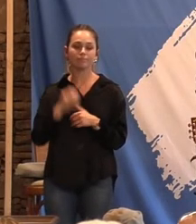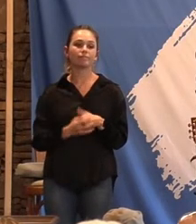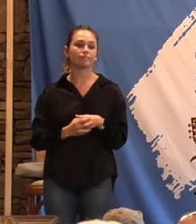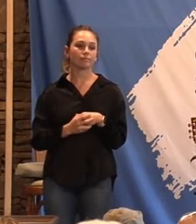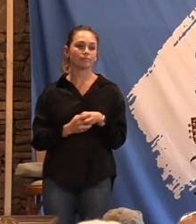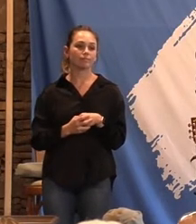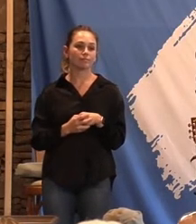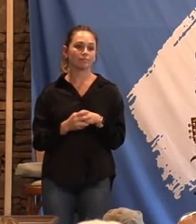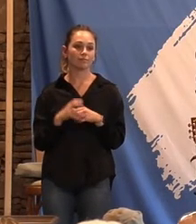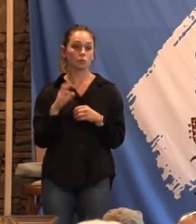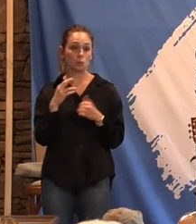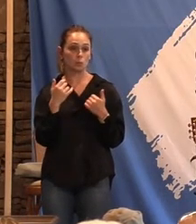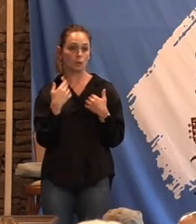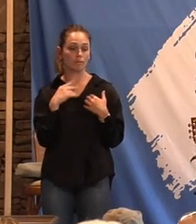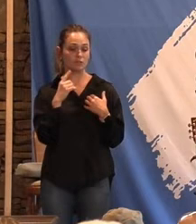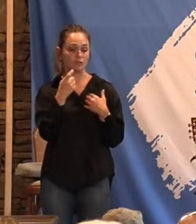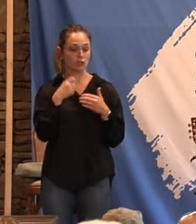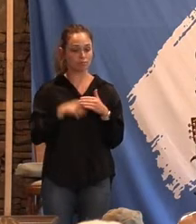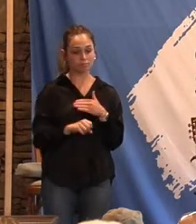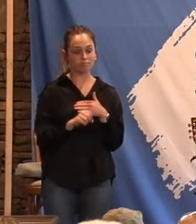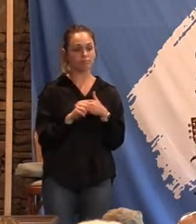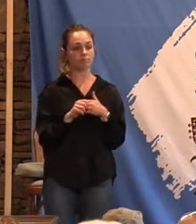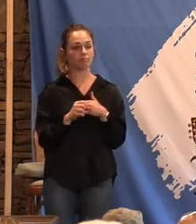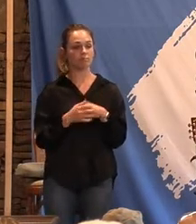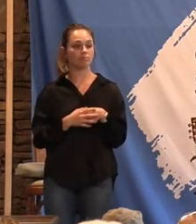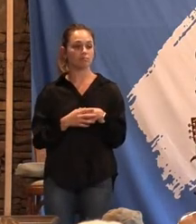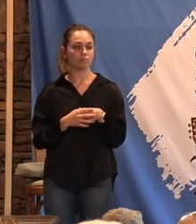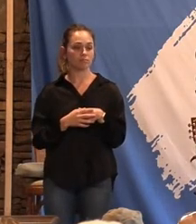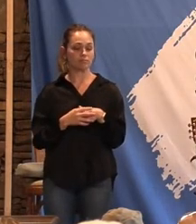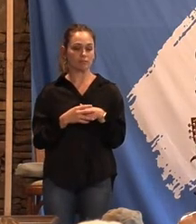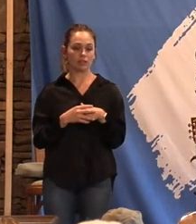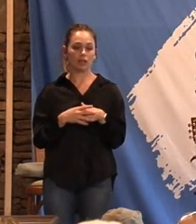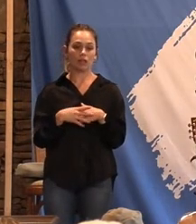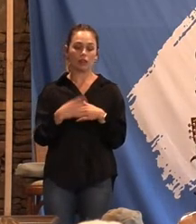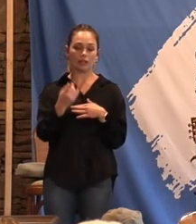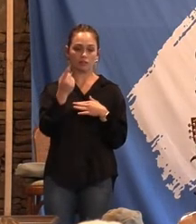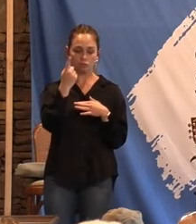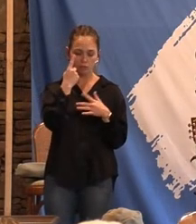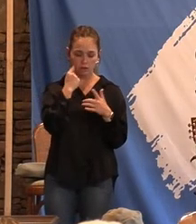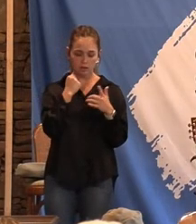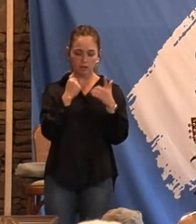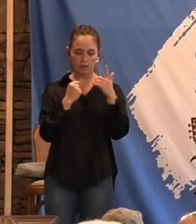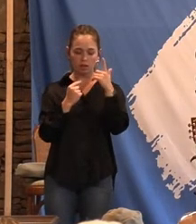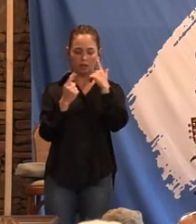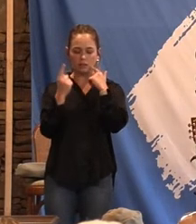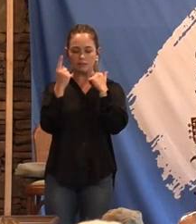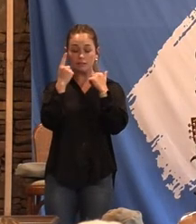Or you have your first child and they cry and